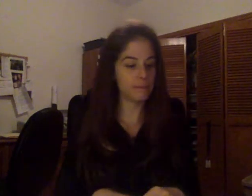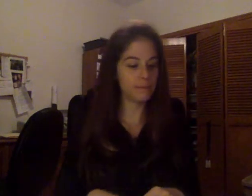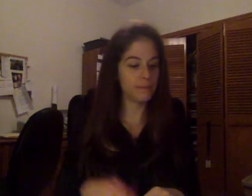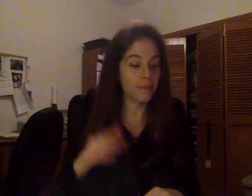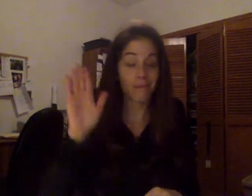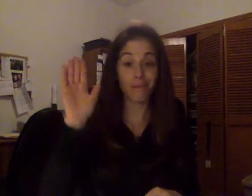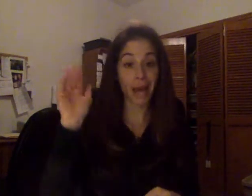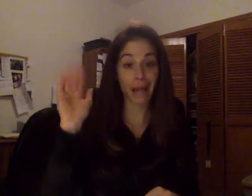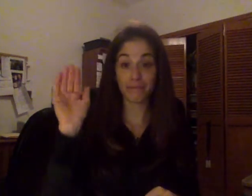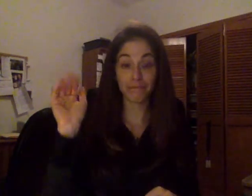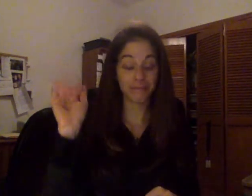Bye.